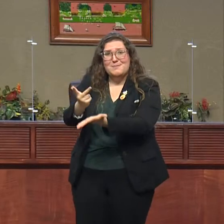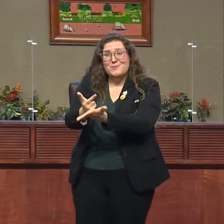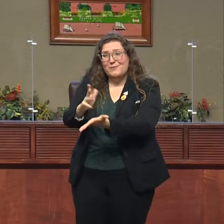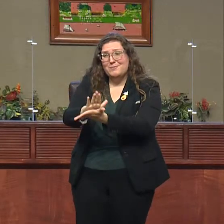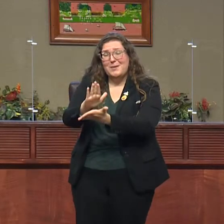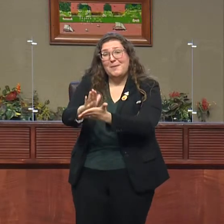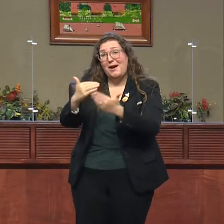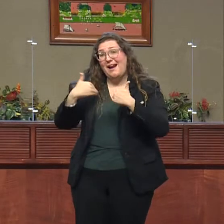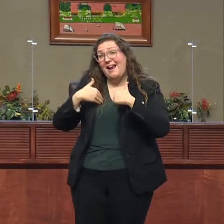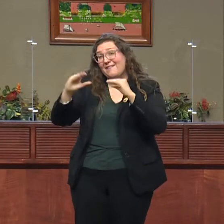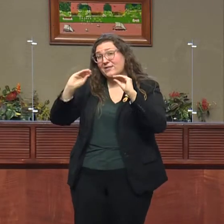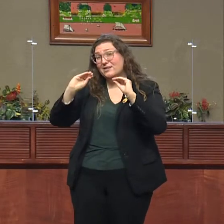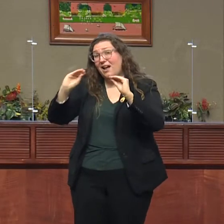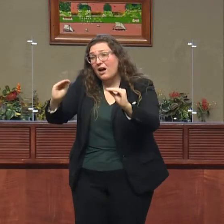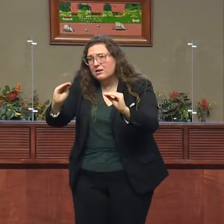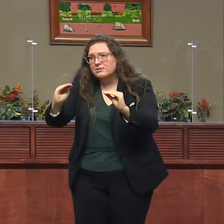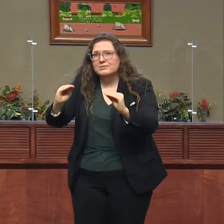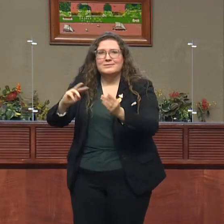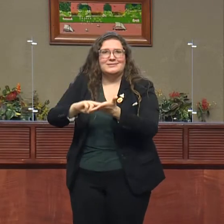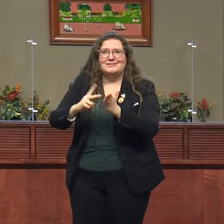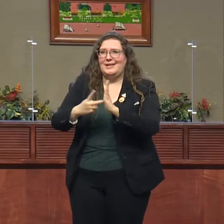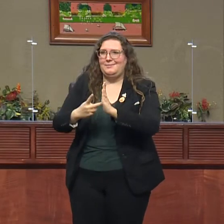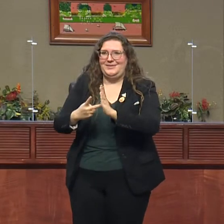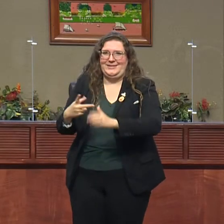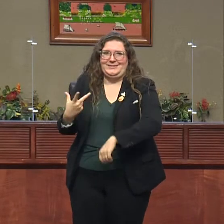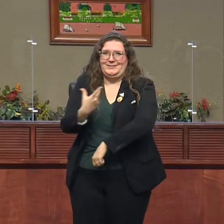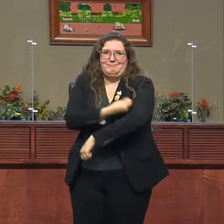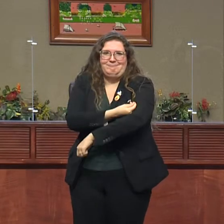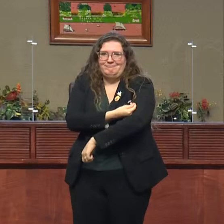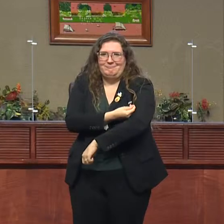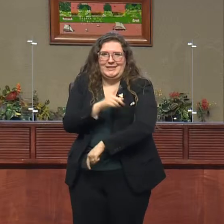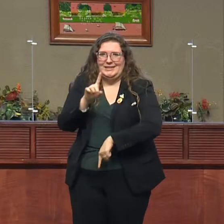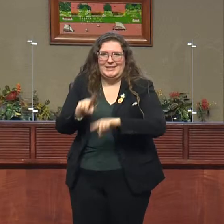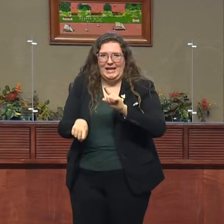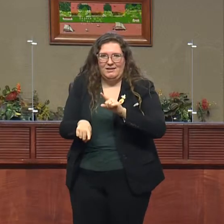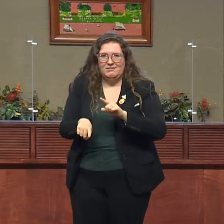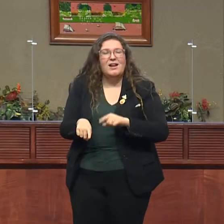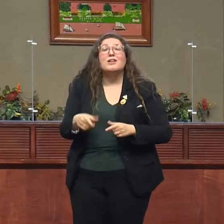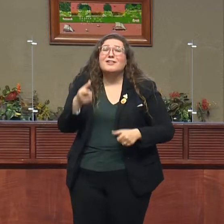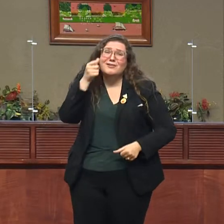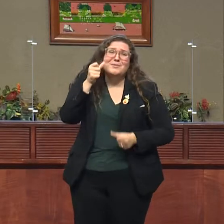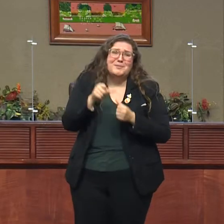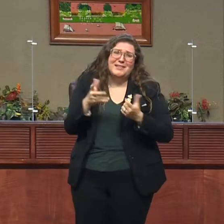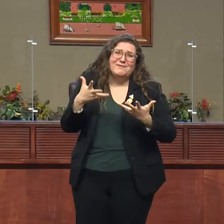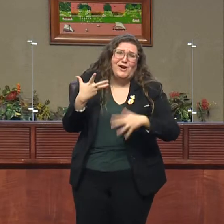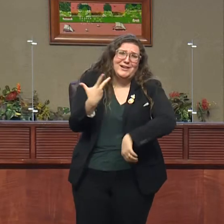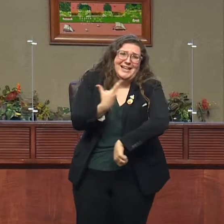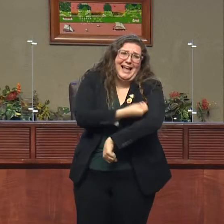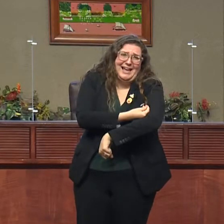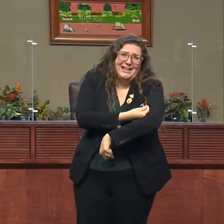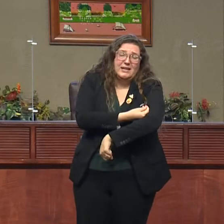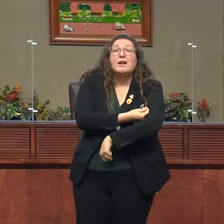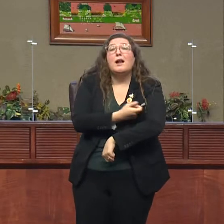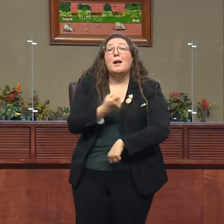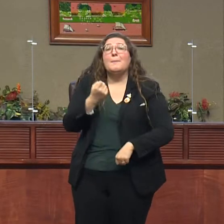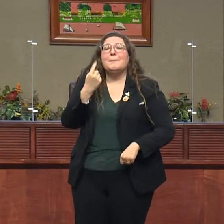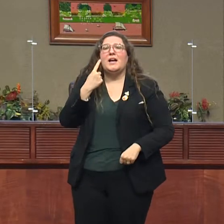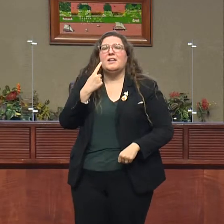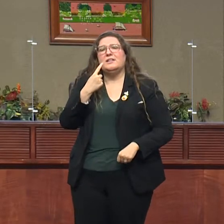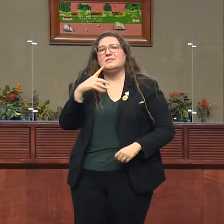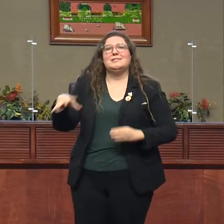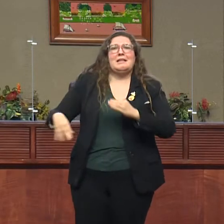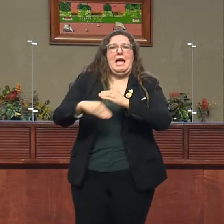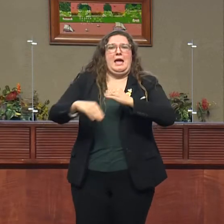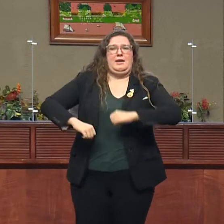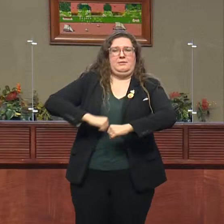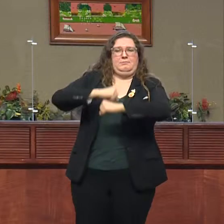already had. It's just a booster that they get in 6th grade. Again, it is important for that consent form to come,